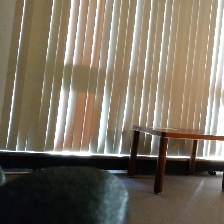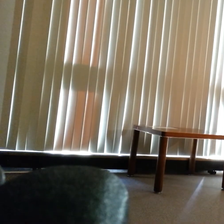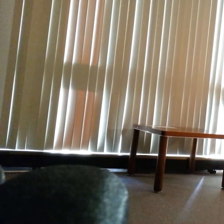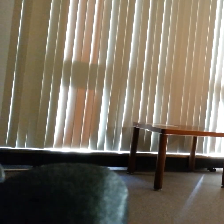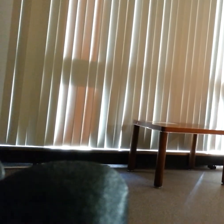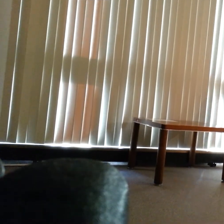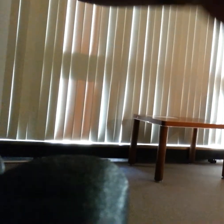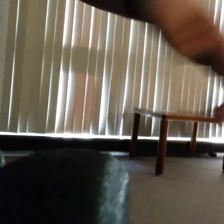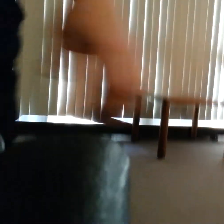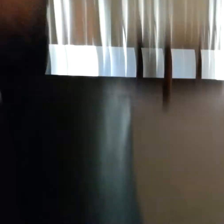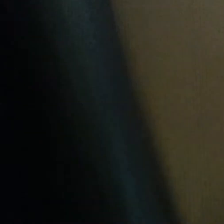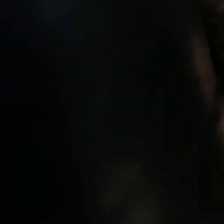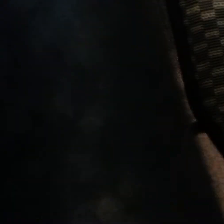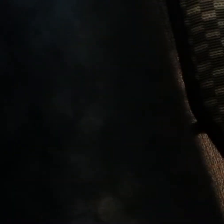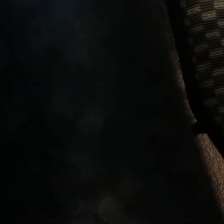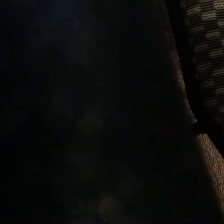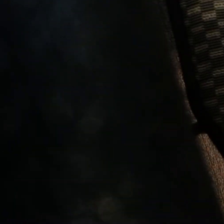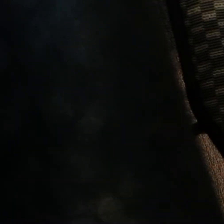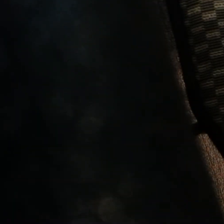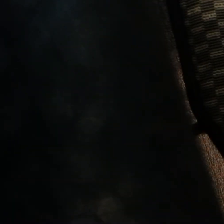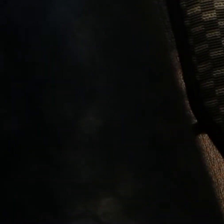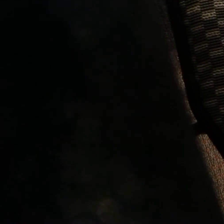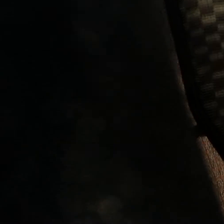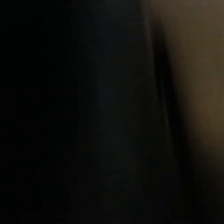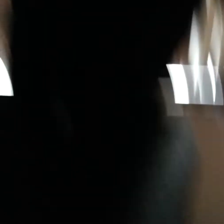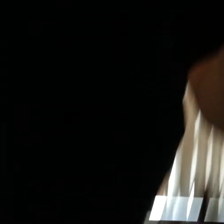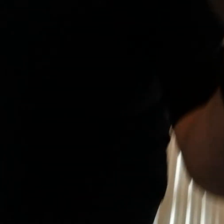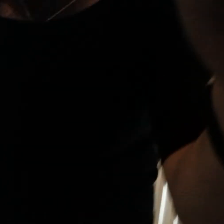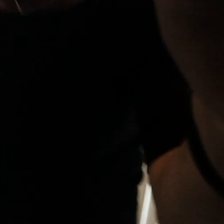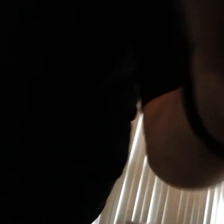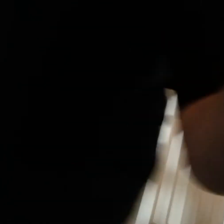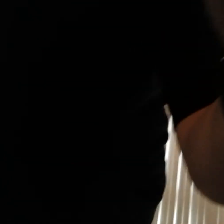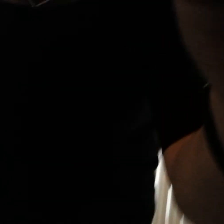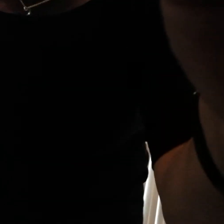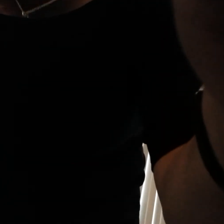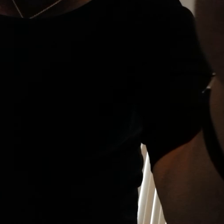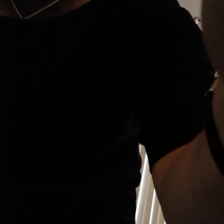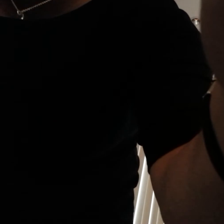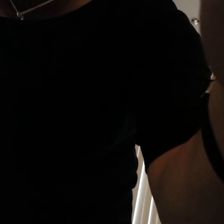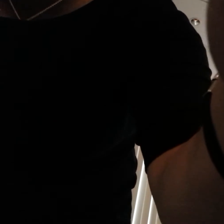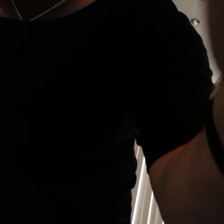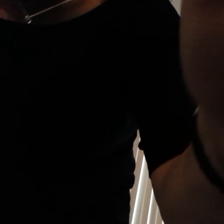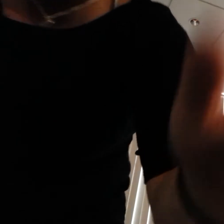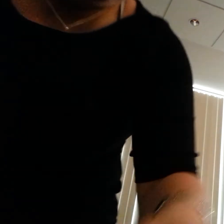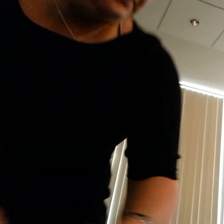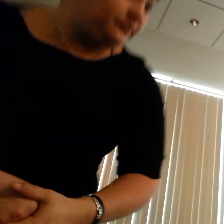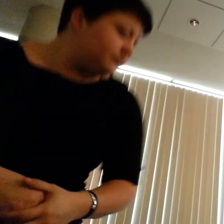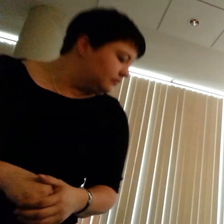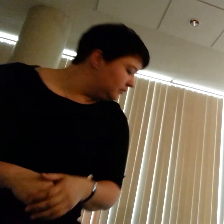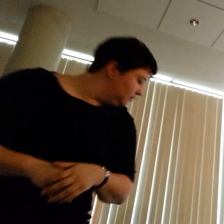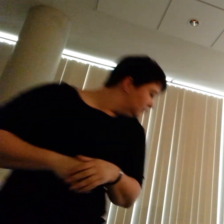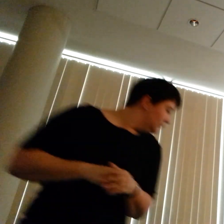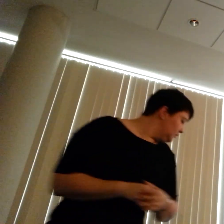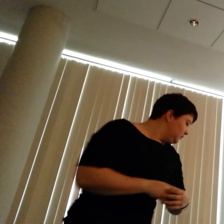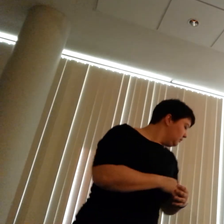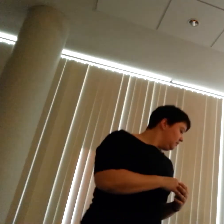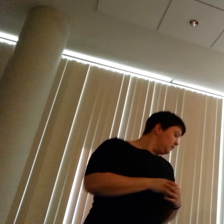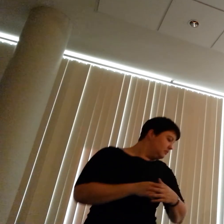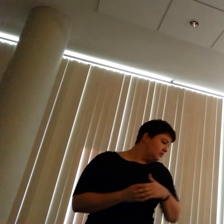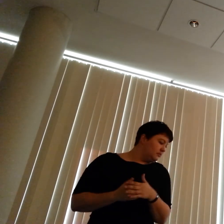I. We think that the implications of the moral importance argument are not acceptable.